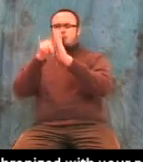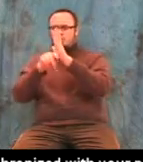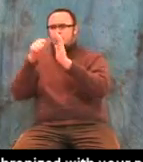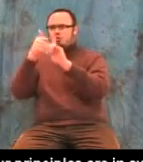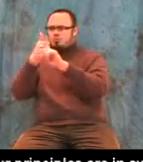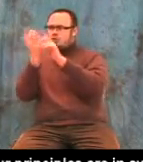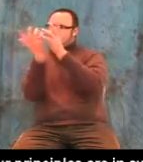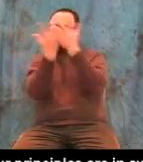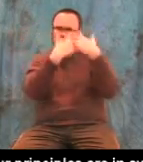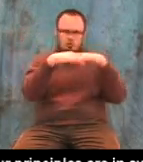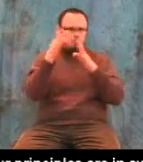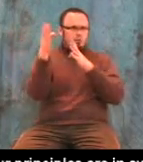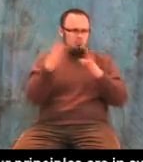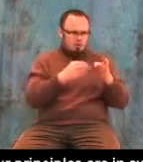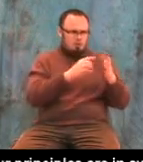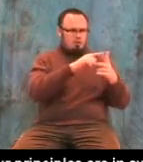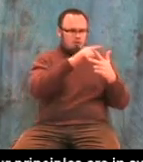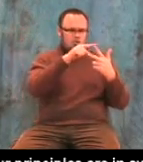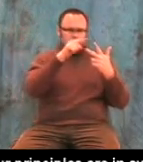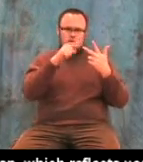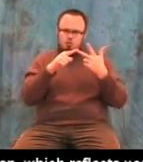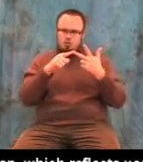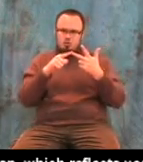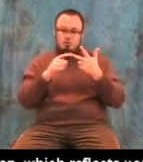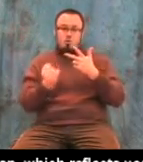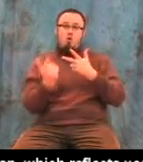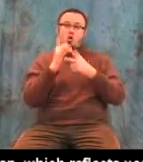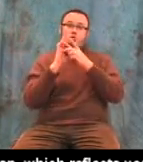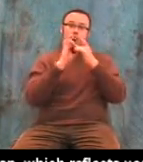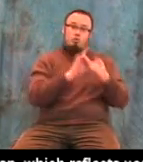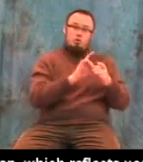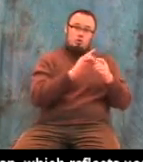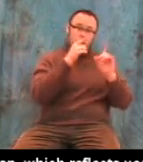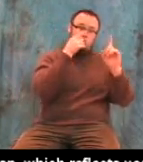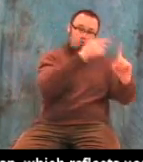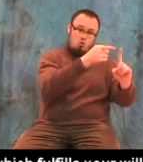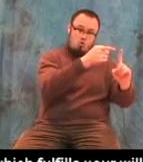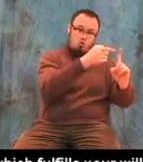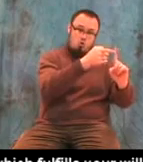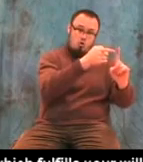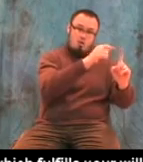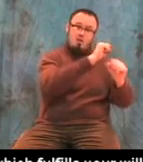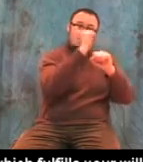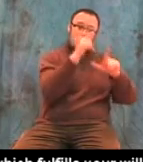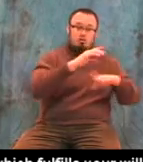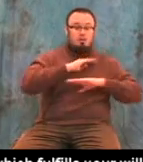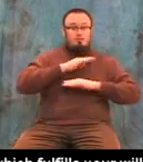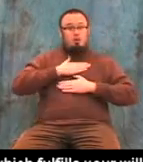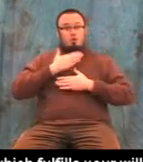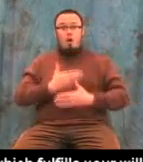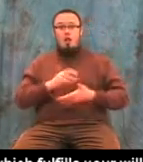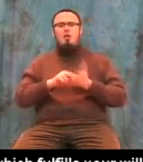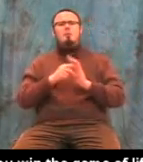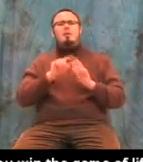principles are in sync with your plan, which reflects your goal, which fulfills your will, you win the game of